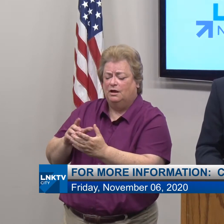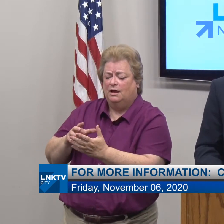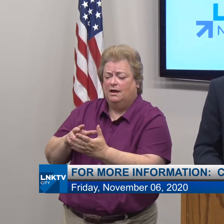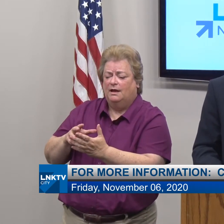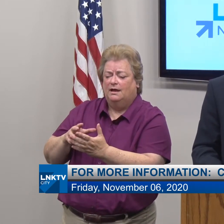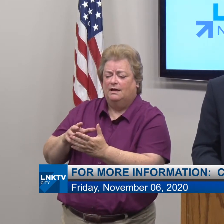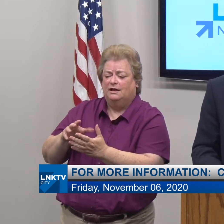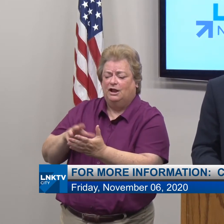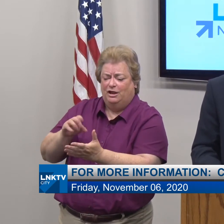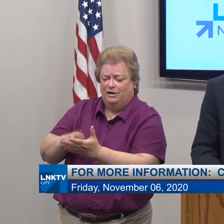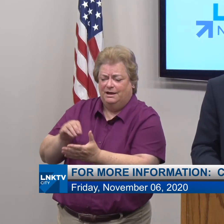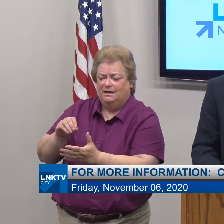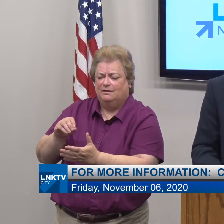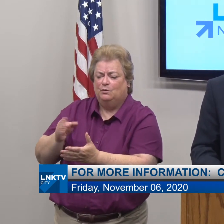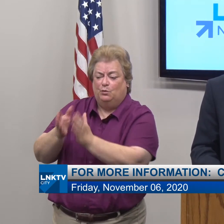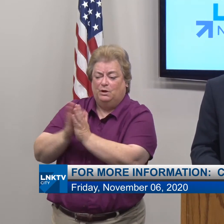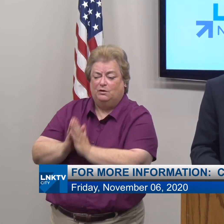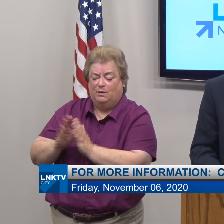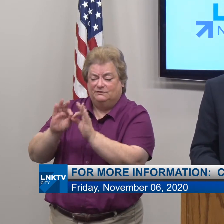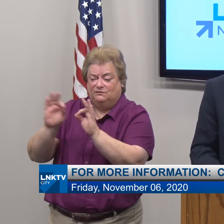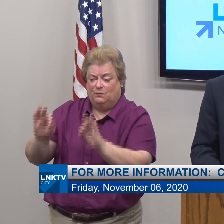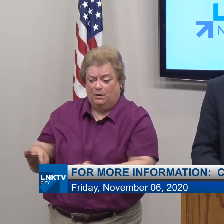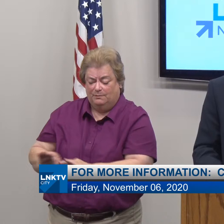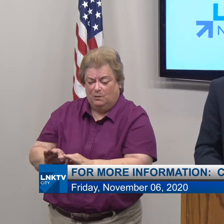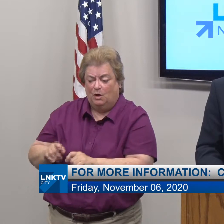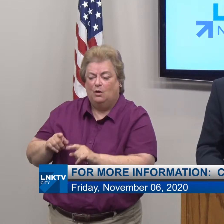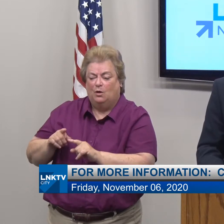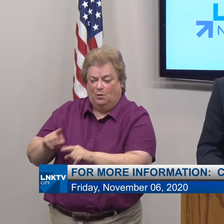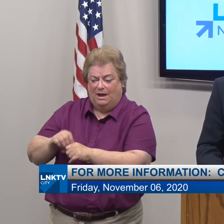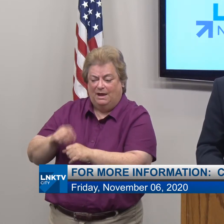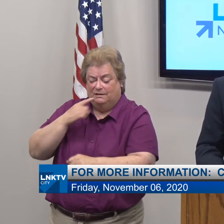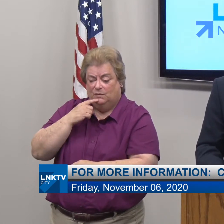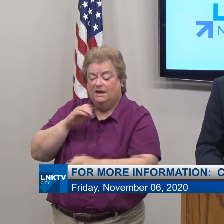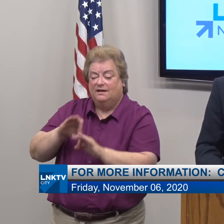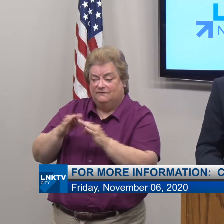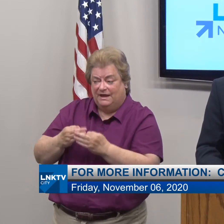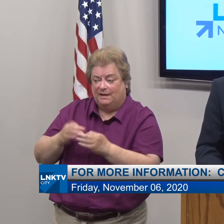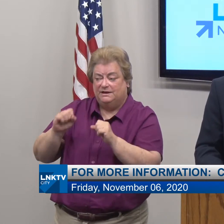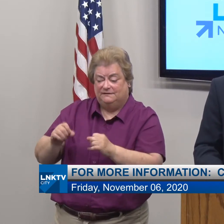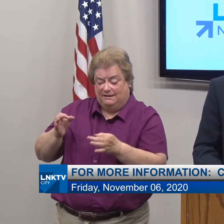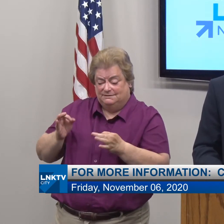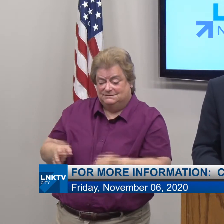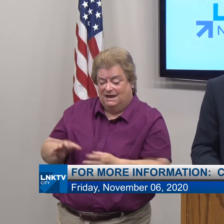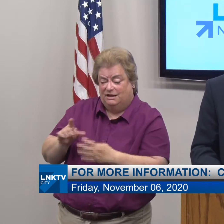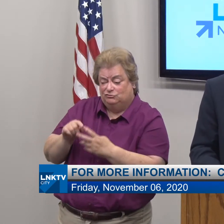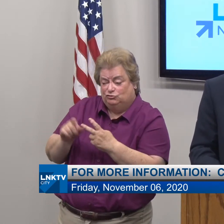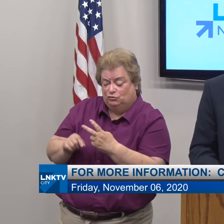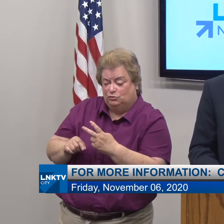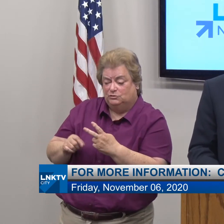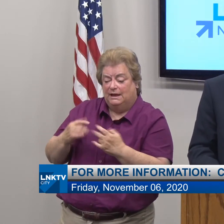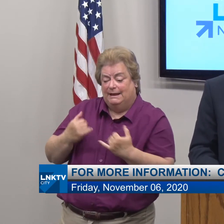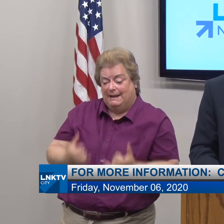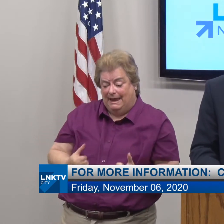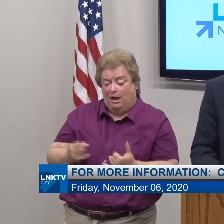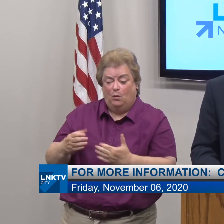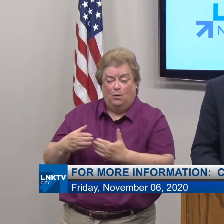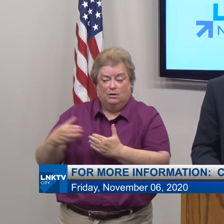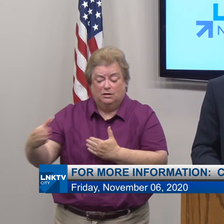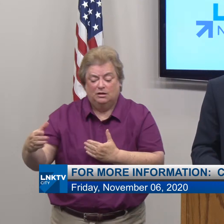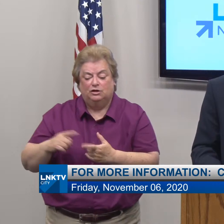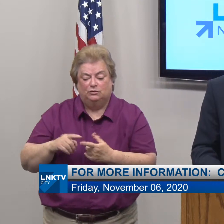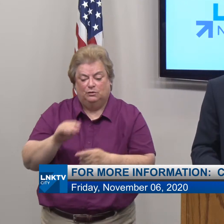form on the website while we are in red. Families may choose now or at any time to move to 100%